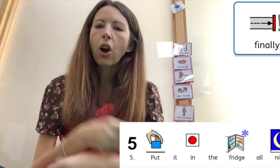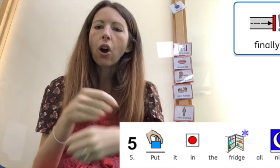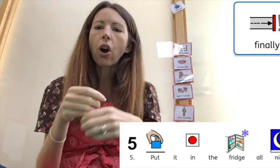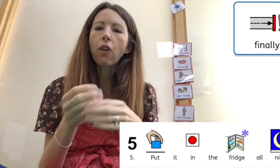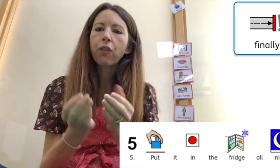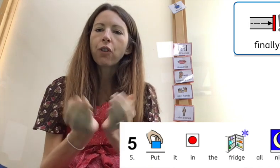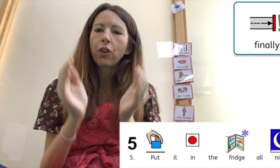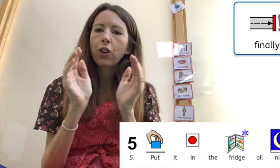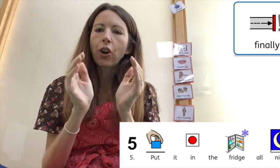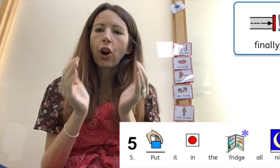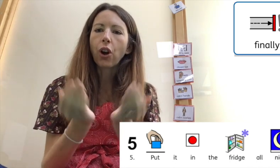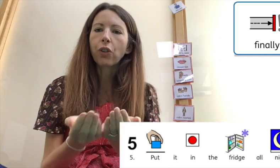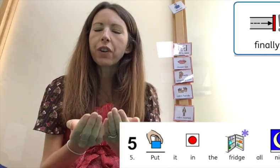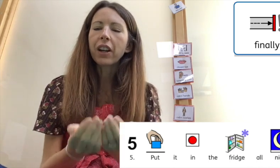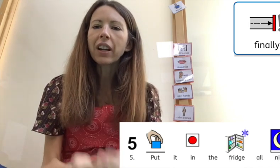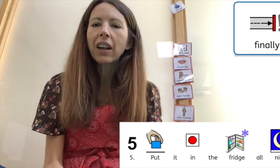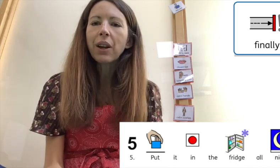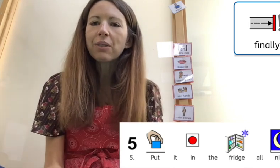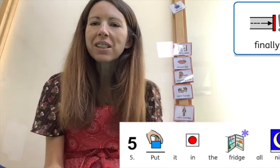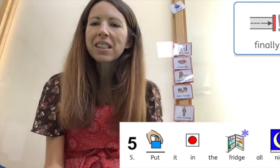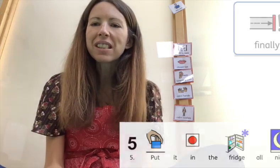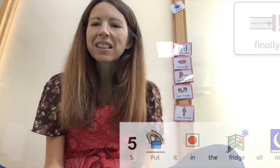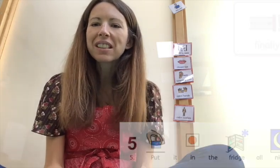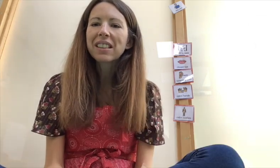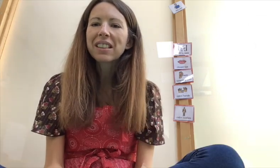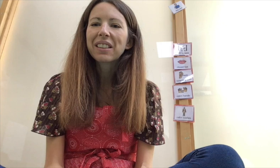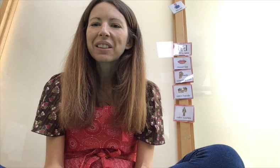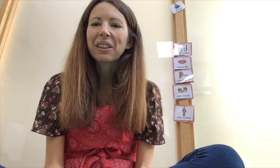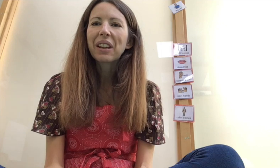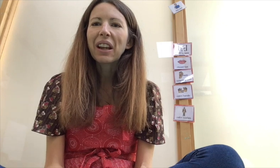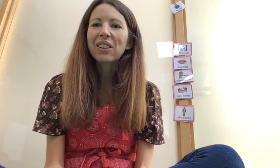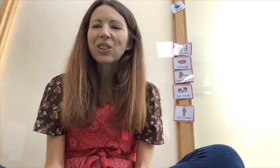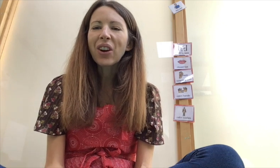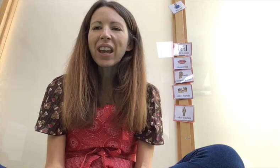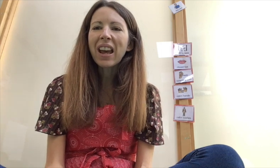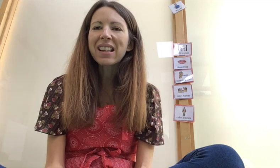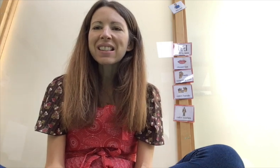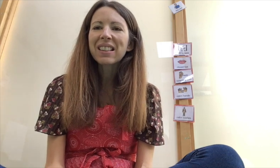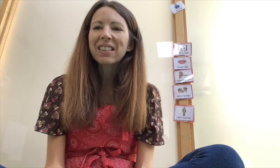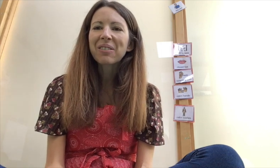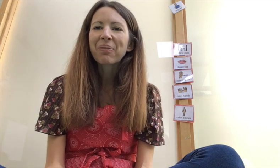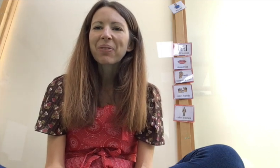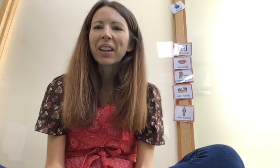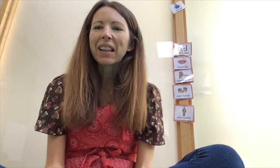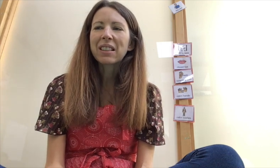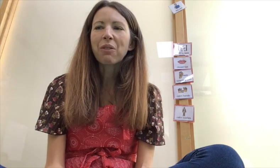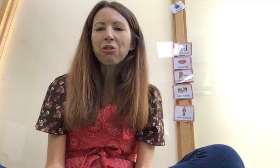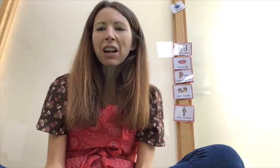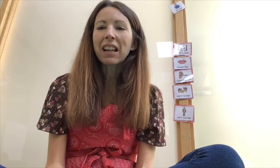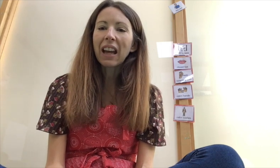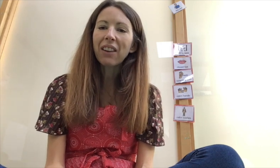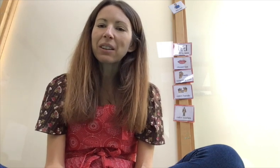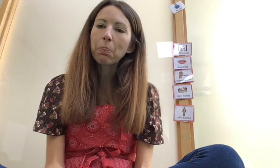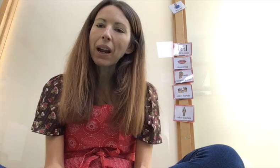of overnight oats. Enjoy it. It's a really healthy